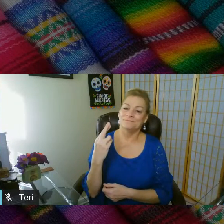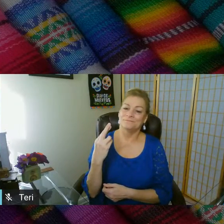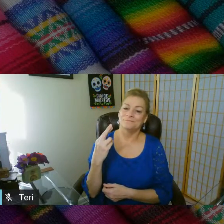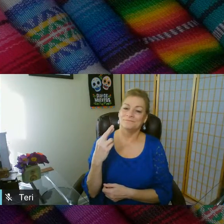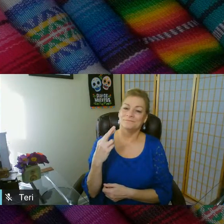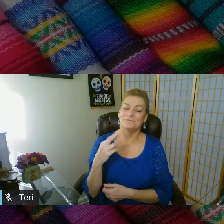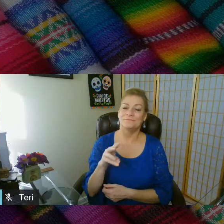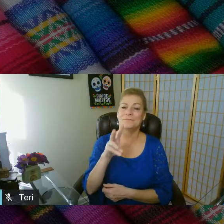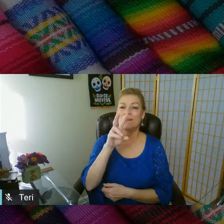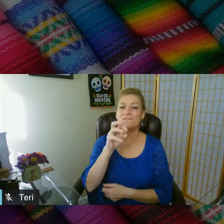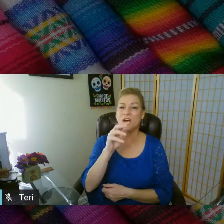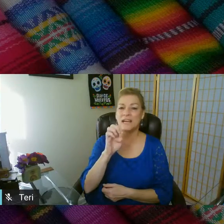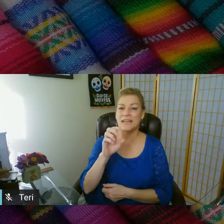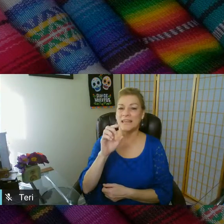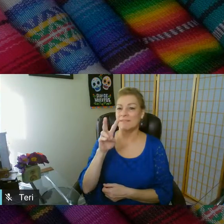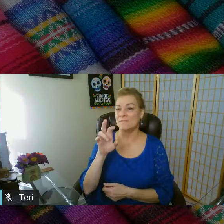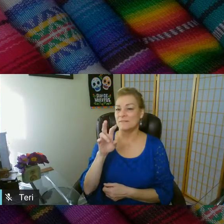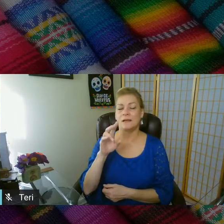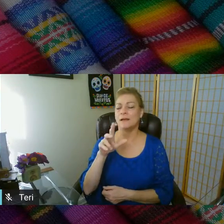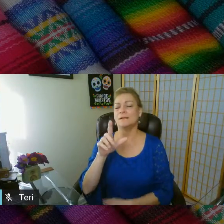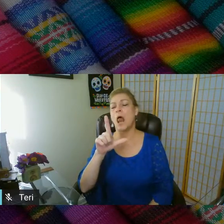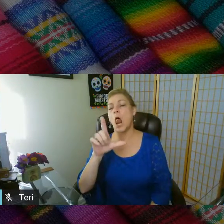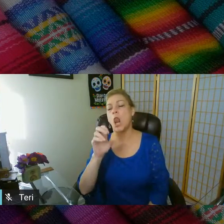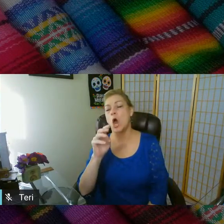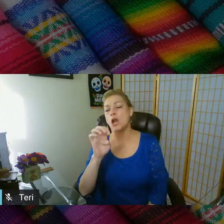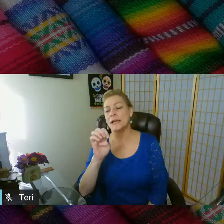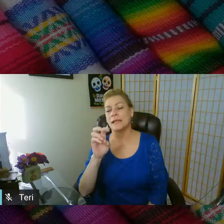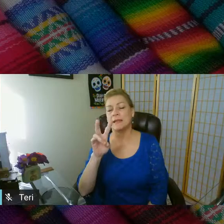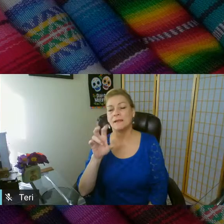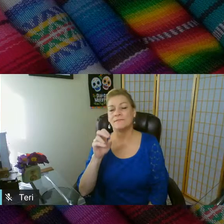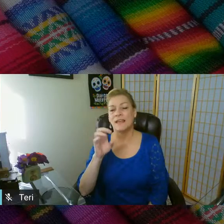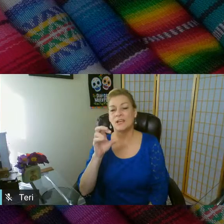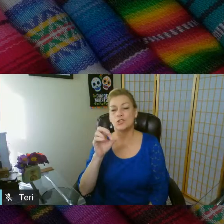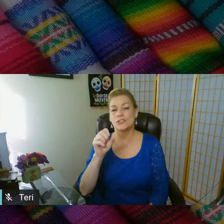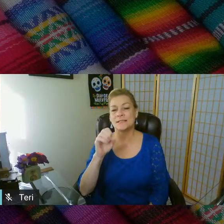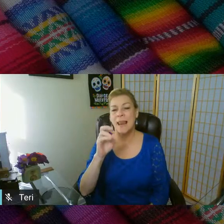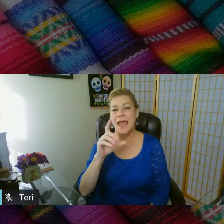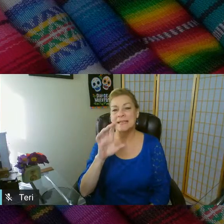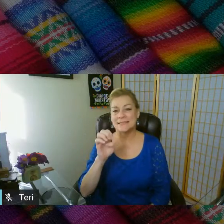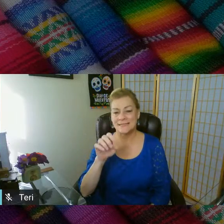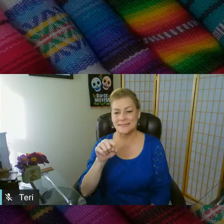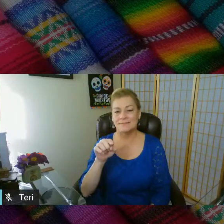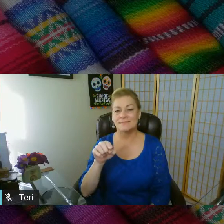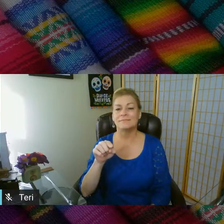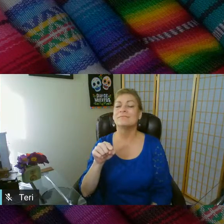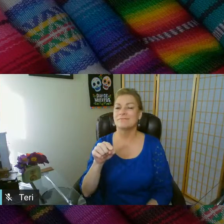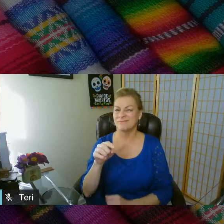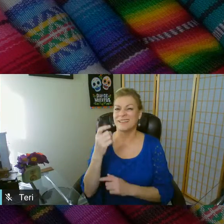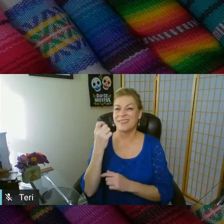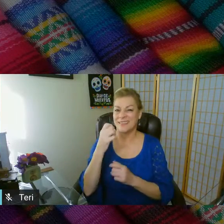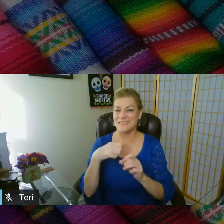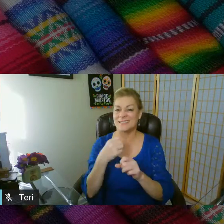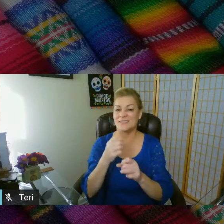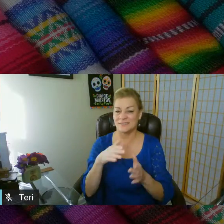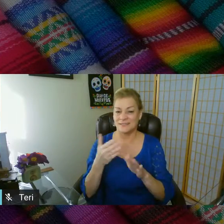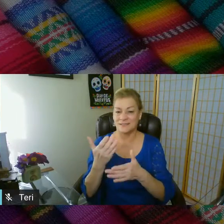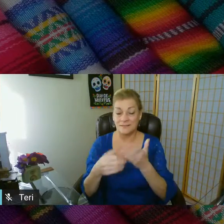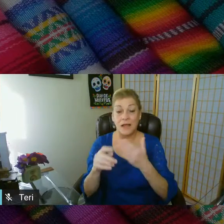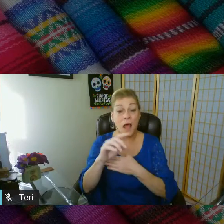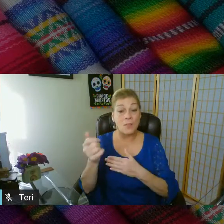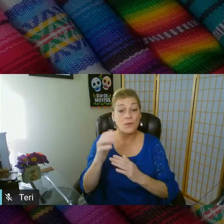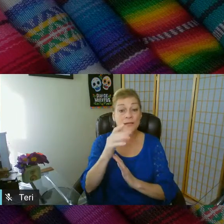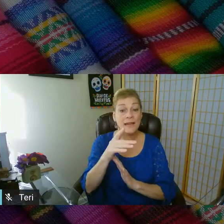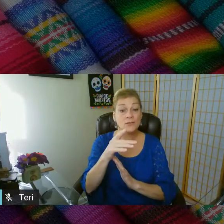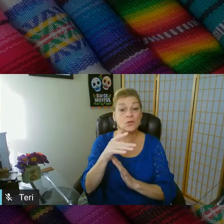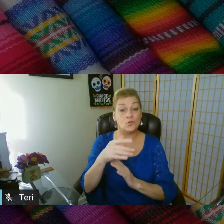her transition earlier this year. And I want to get my hair in any candles, but over here we can see this is where incense